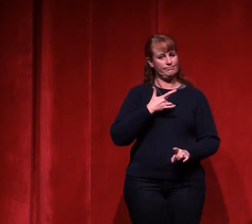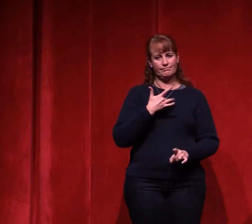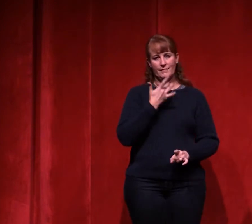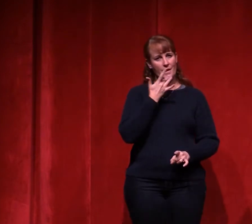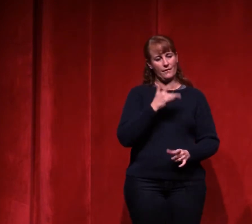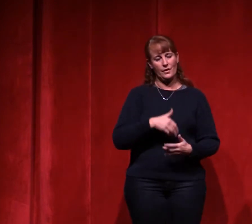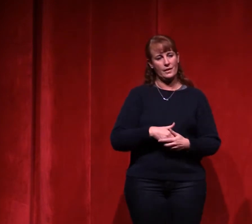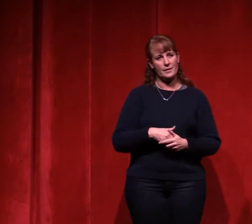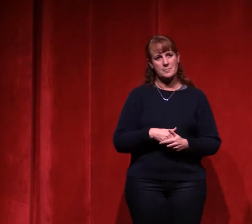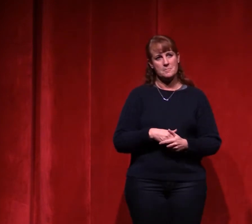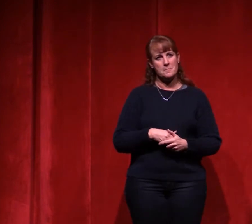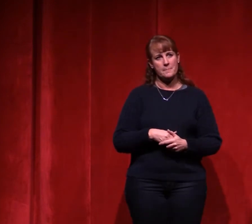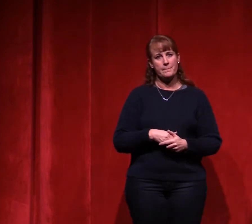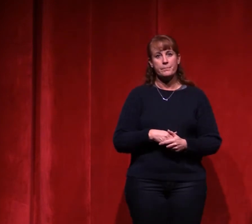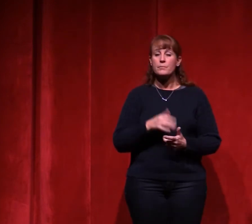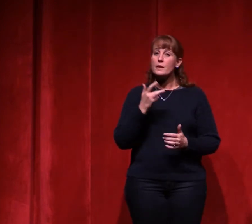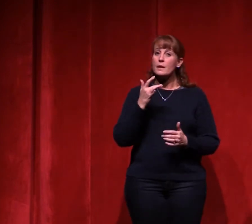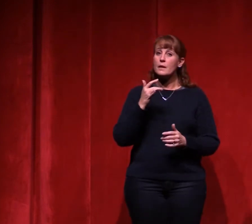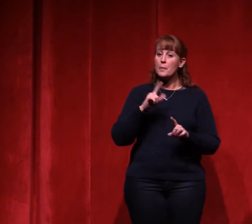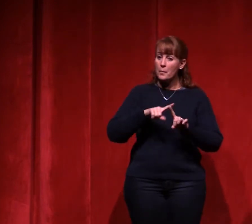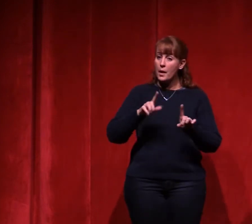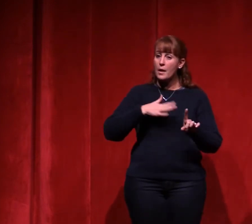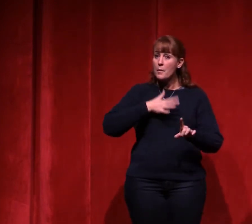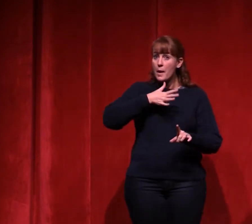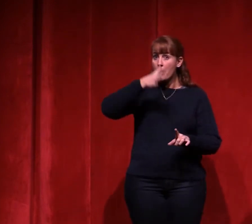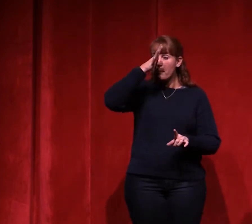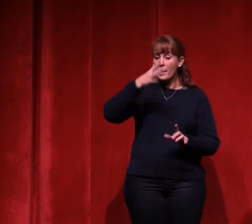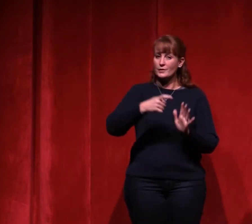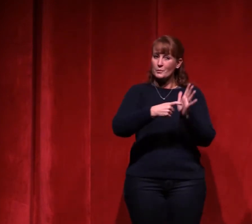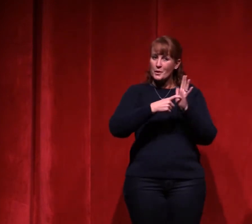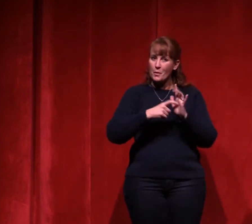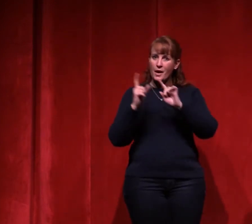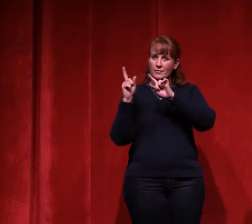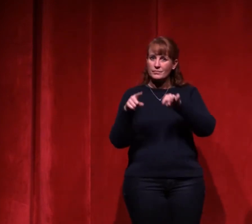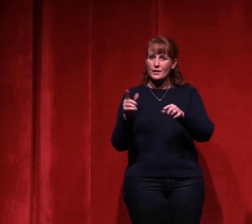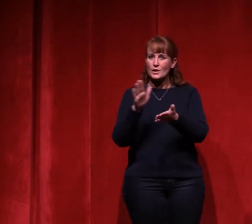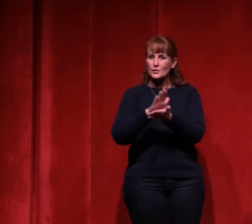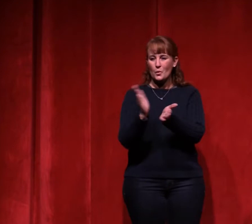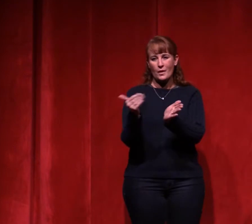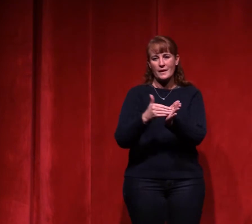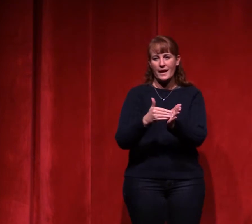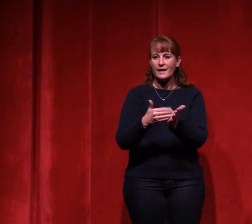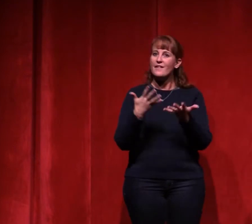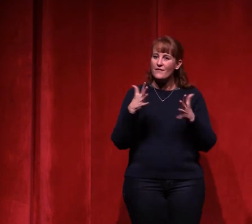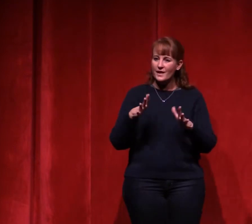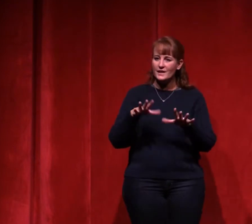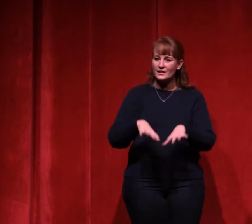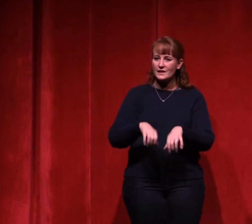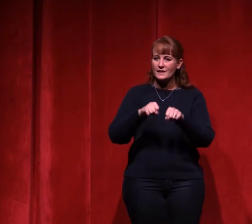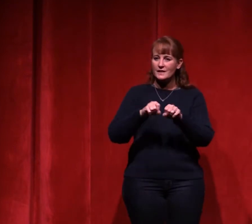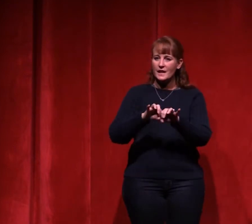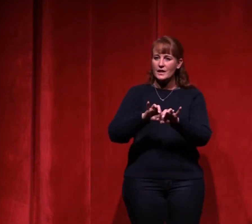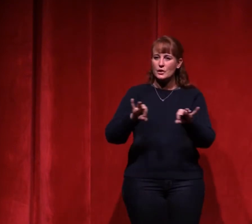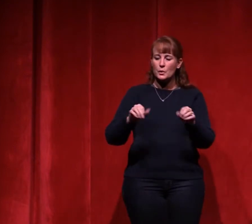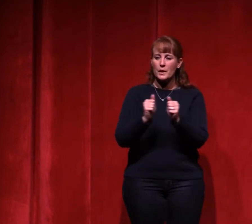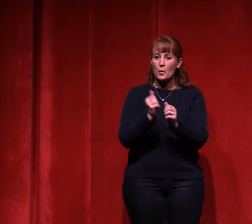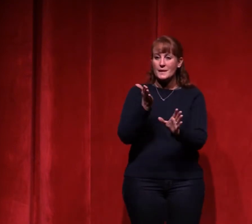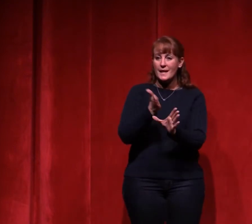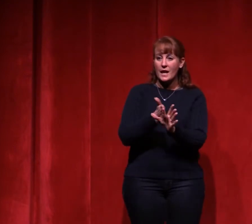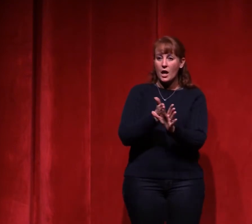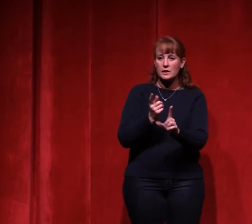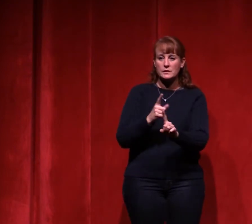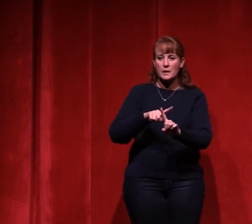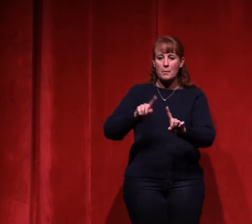way. Fortunately, my parents insisted I go back to school, which I did, and I got a degree in psychology. But the spring before